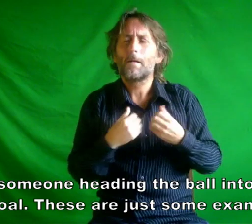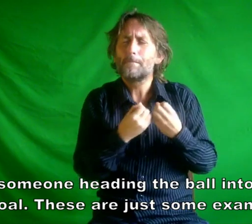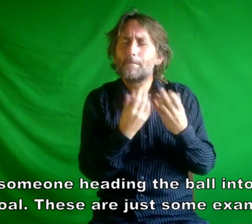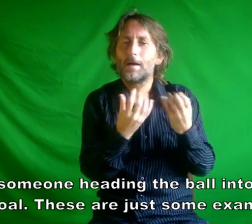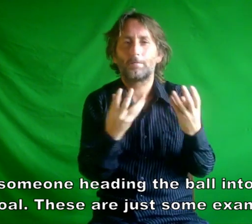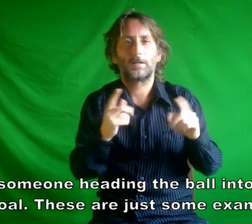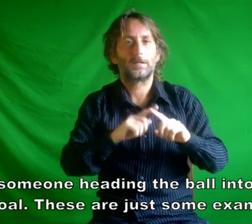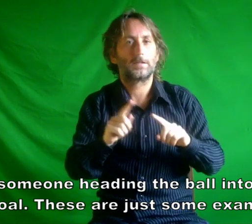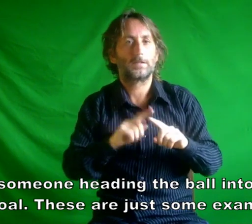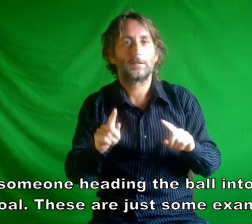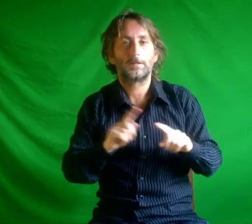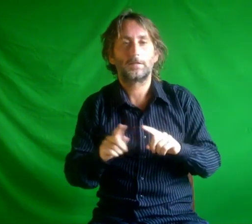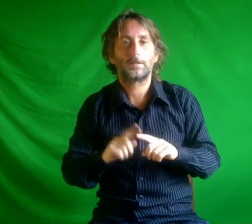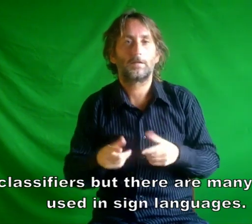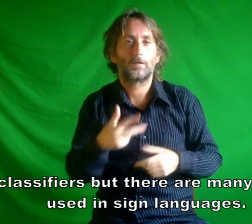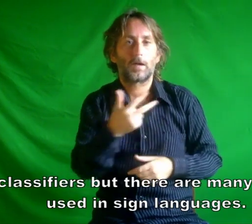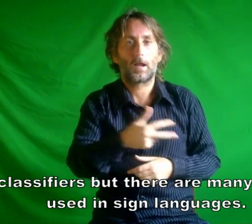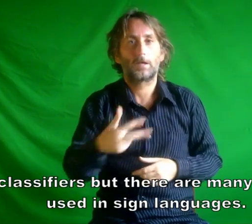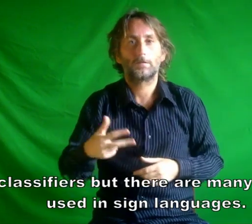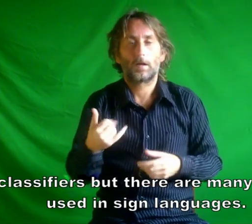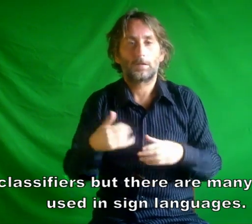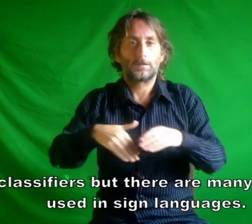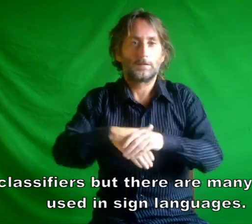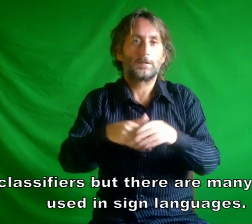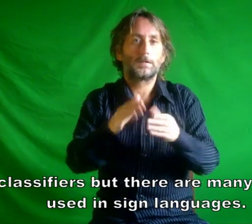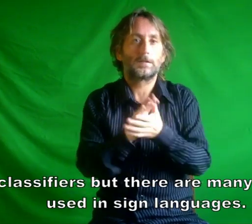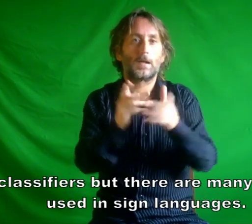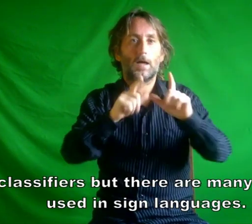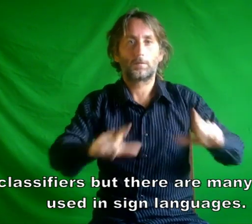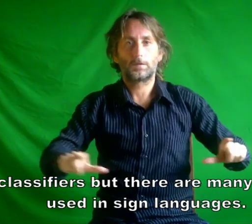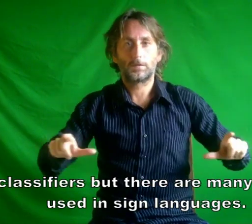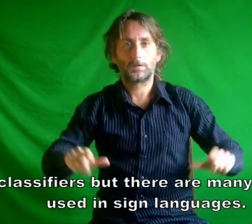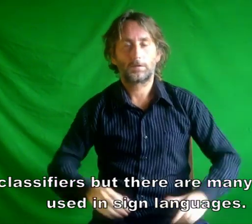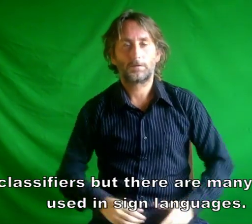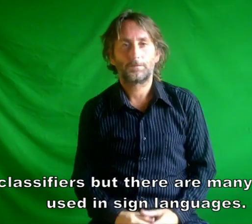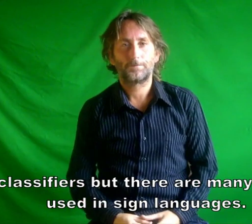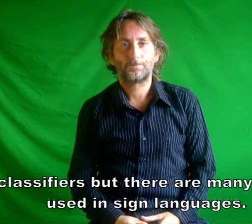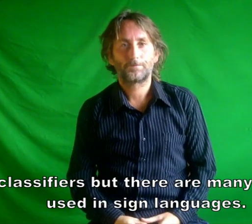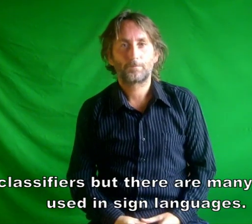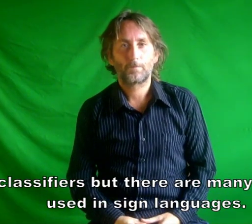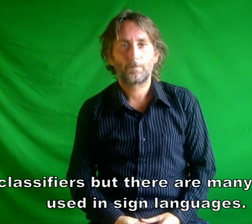Some examples of classifiers, but there are many others used in sign languages.